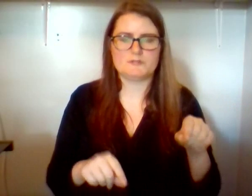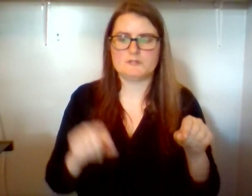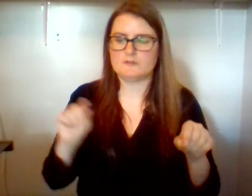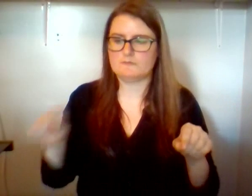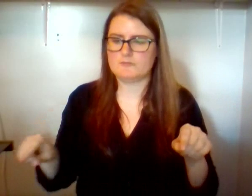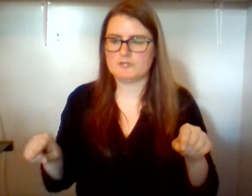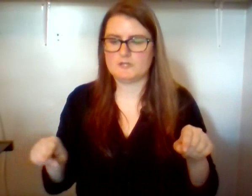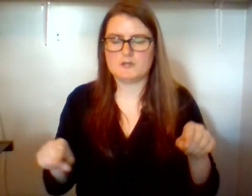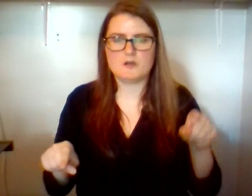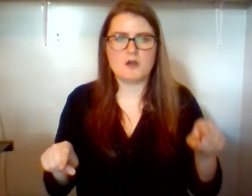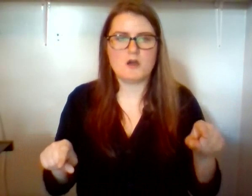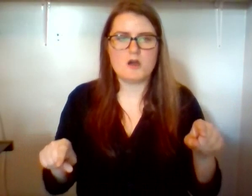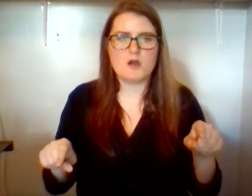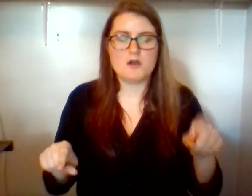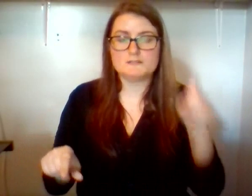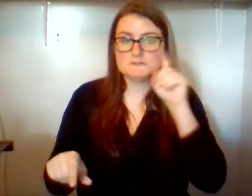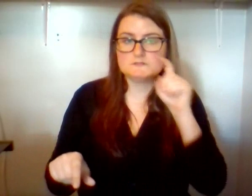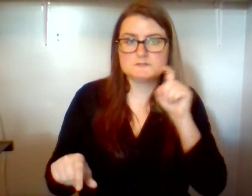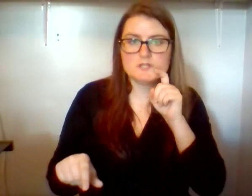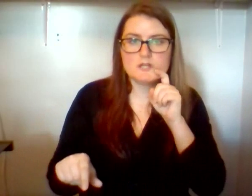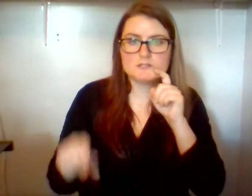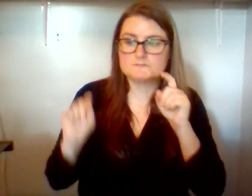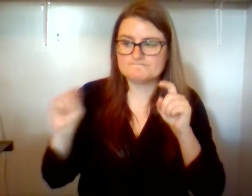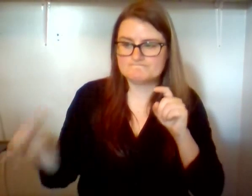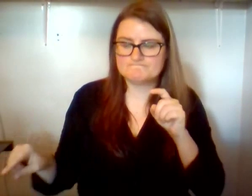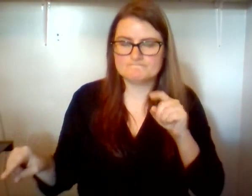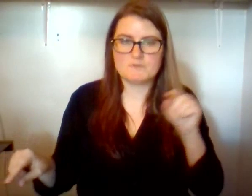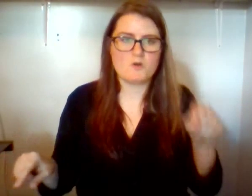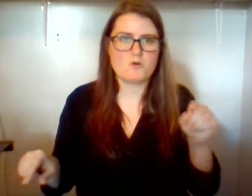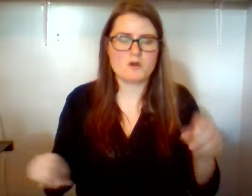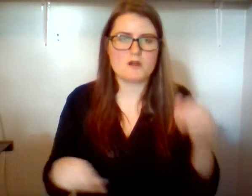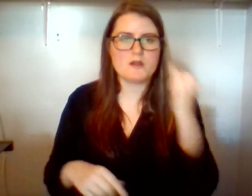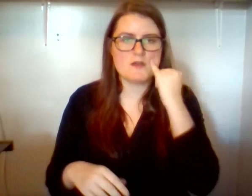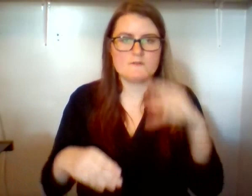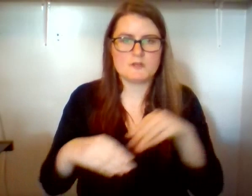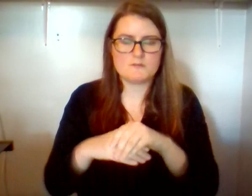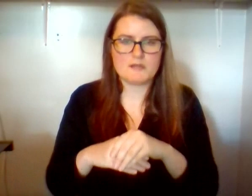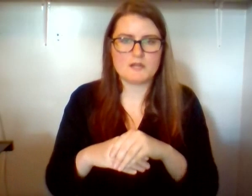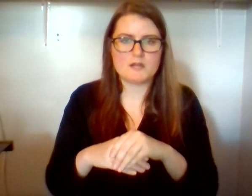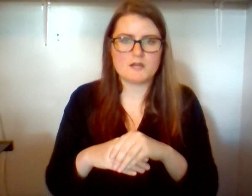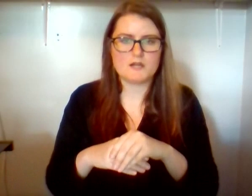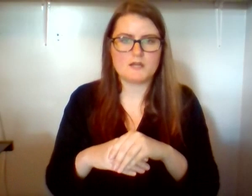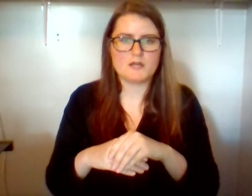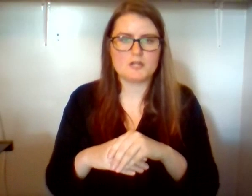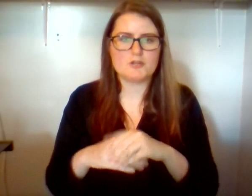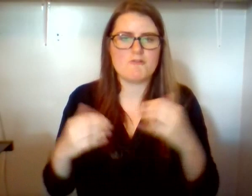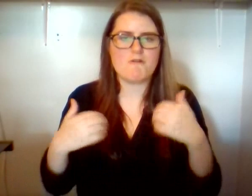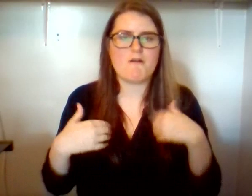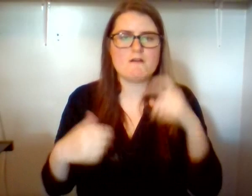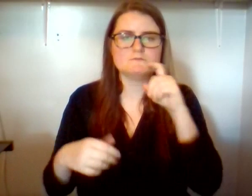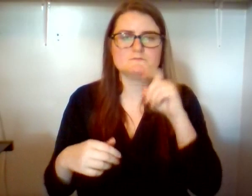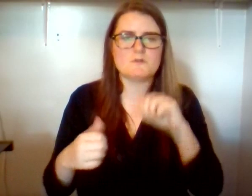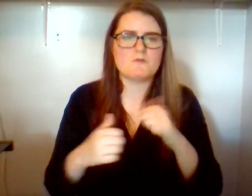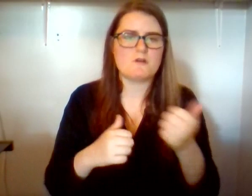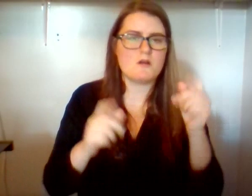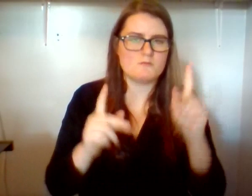is fornication. So there is illicit sex in marriage, called adultery, and there's illicit sex before marriage, called